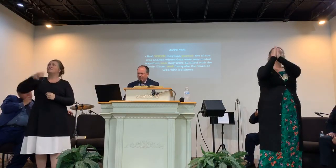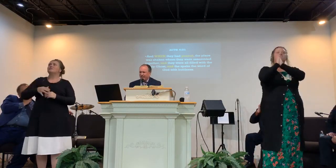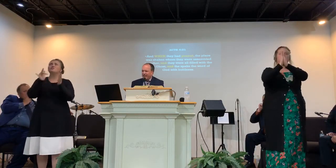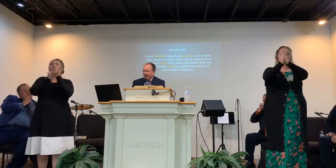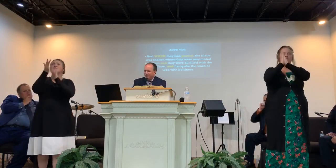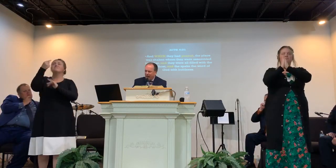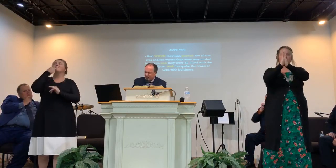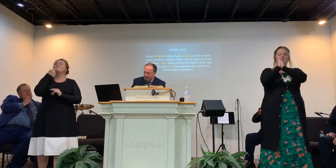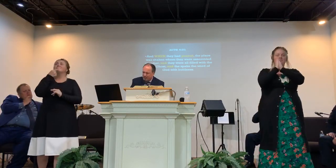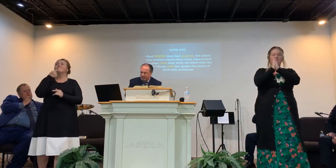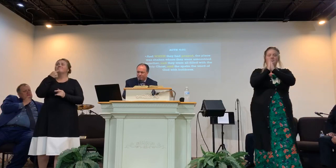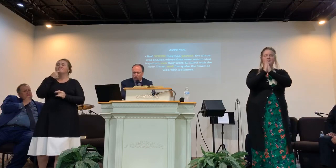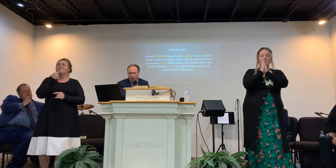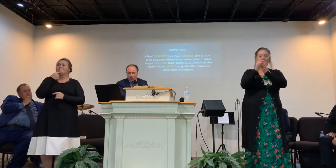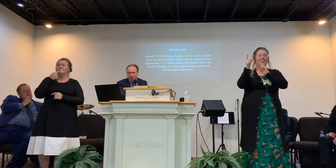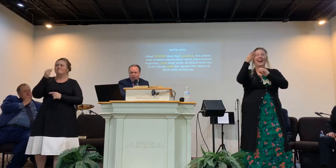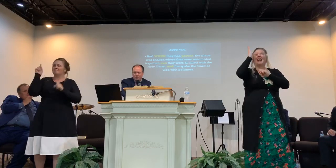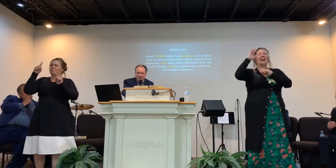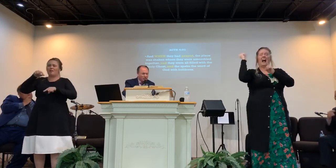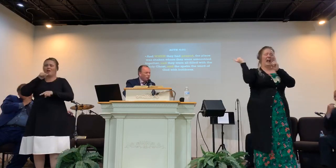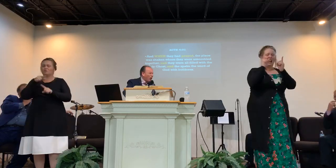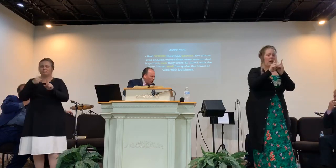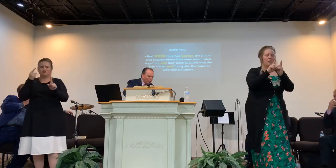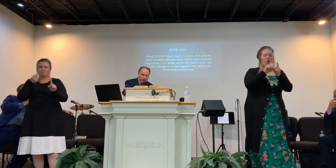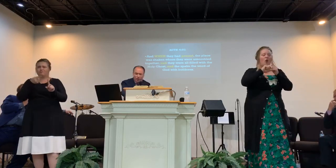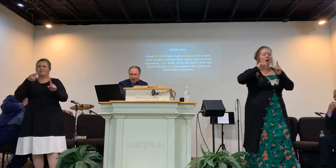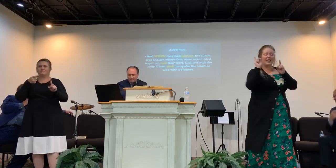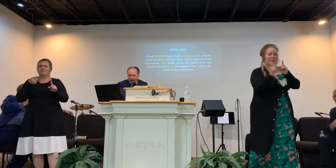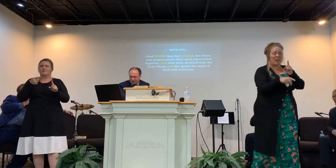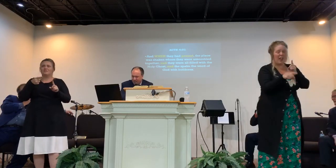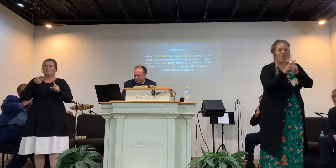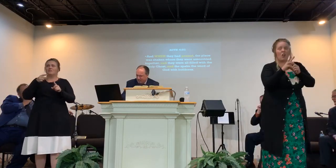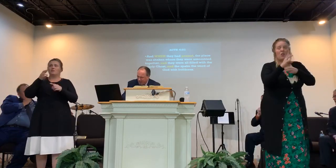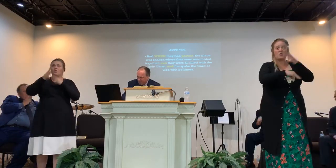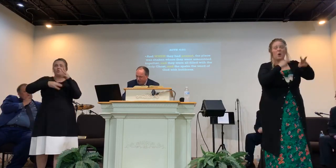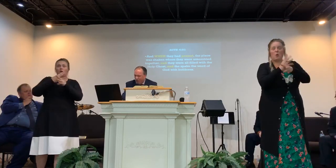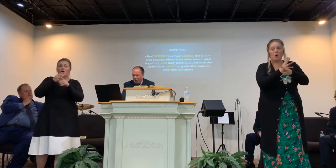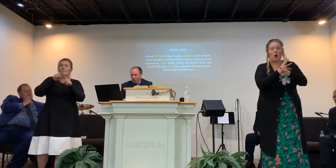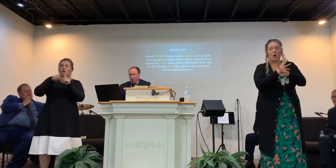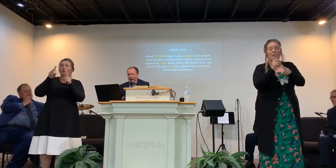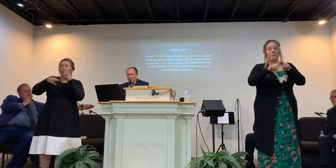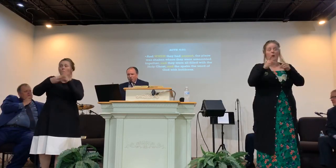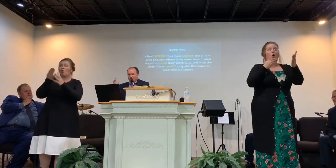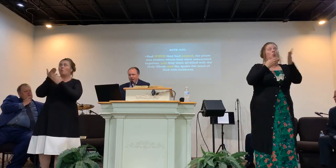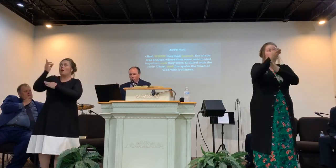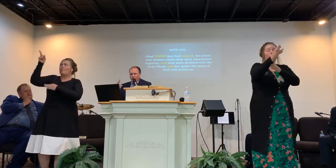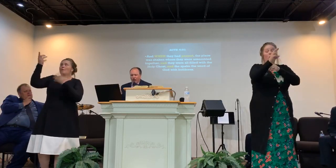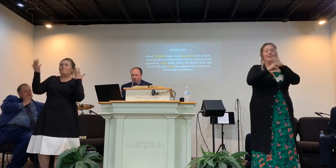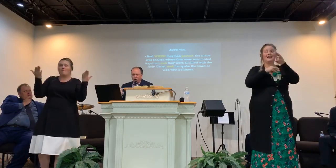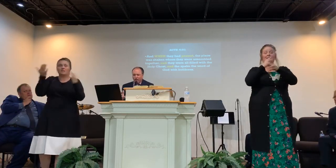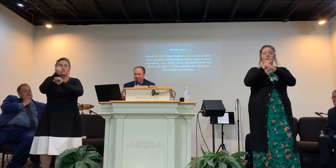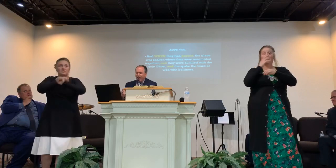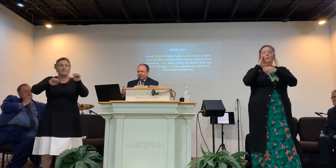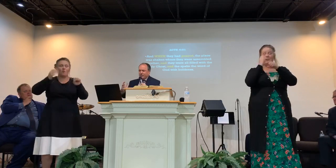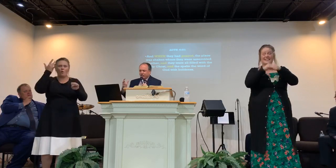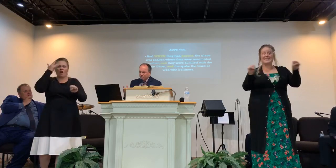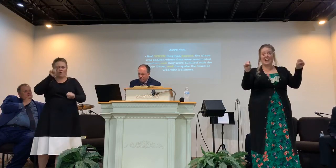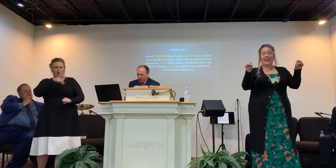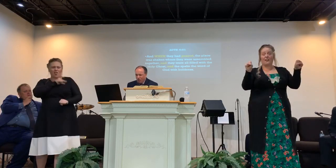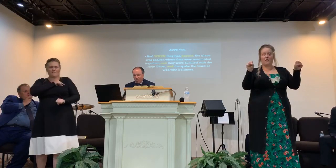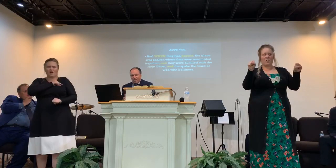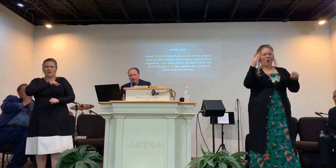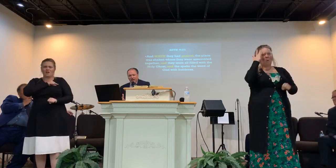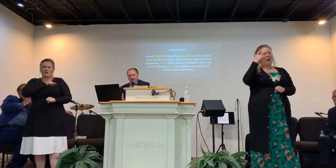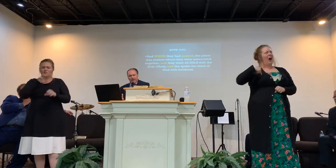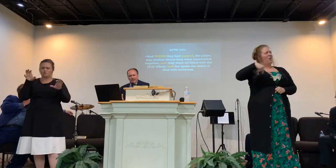Jesus said that he came not to condemn the world, but that the world through him might be saved. Why do we think we are qualified to do